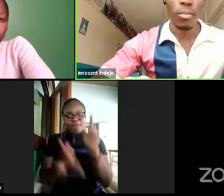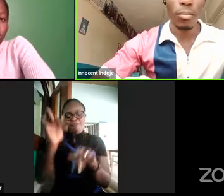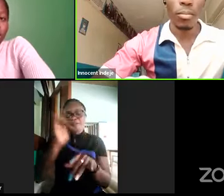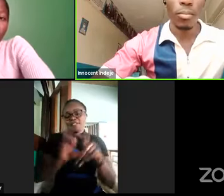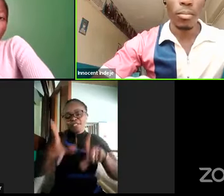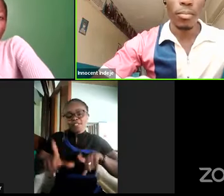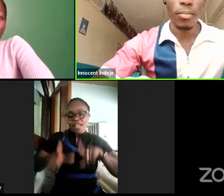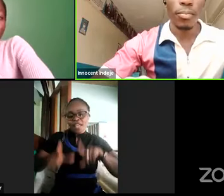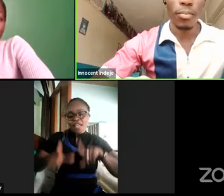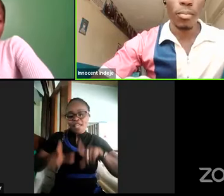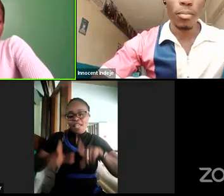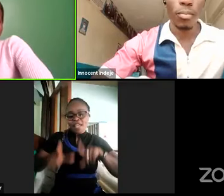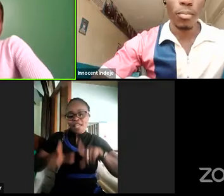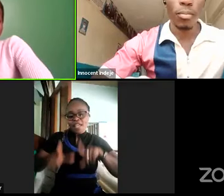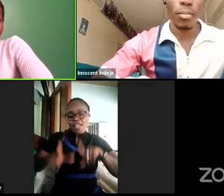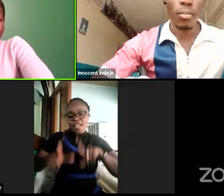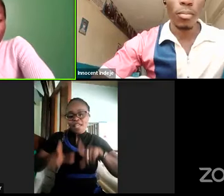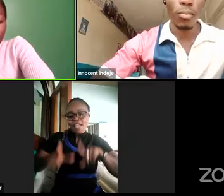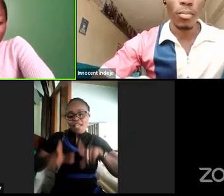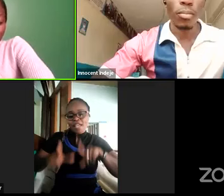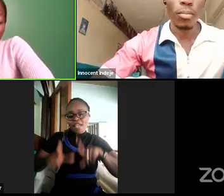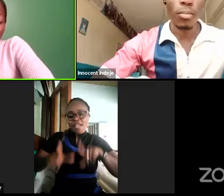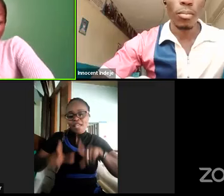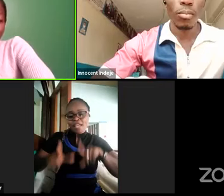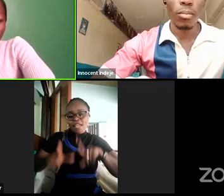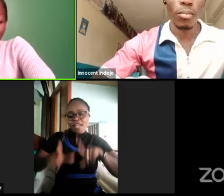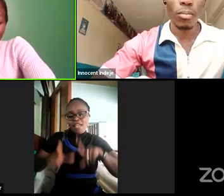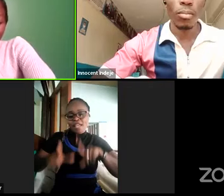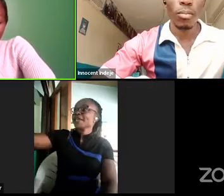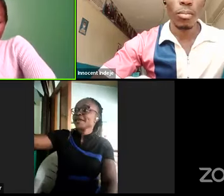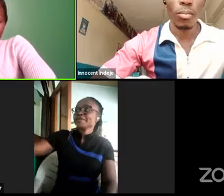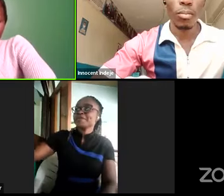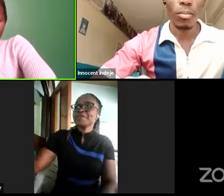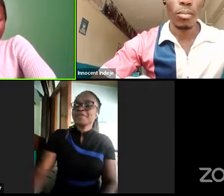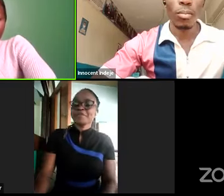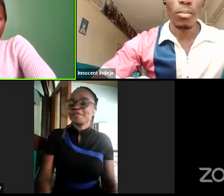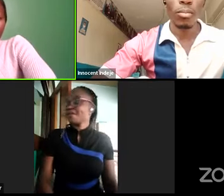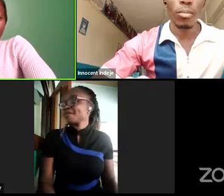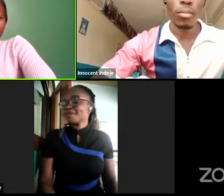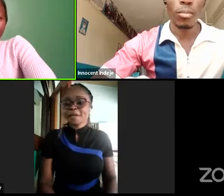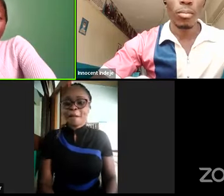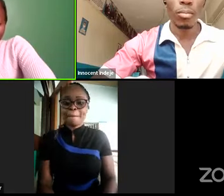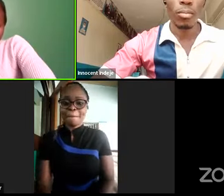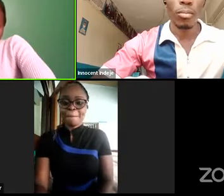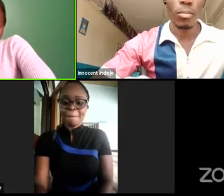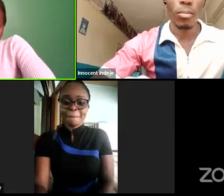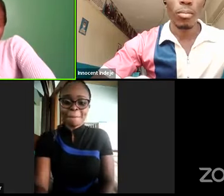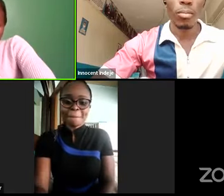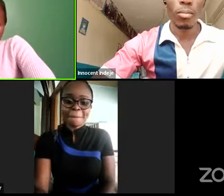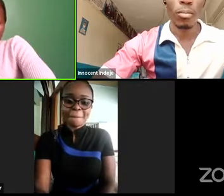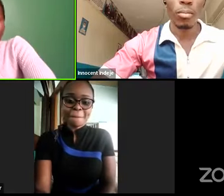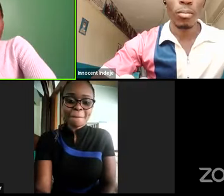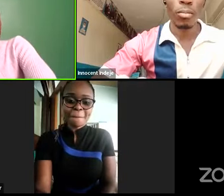protection as young women with disabilities in the society? And also, great that you're also talking about the